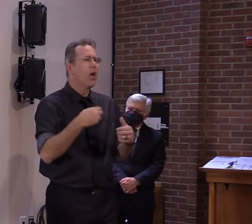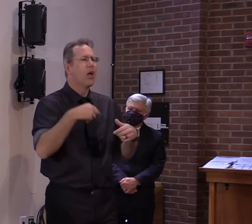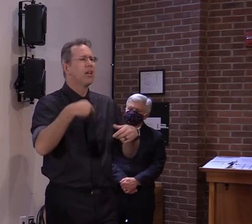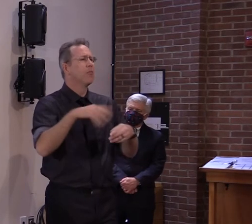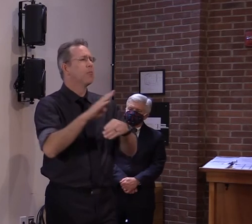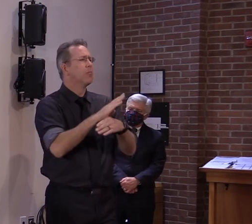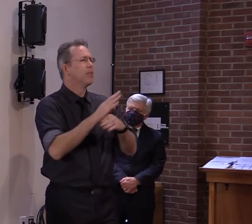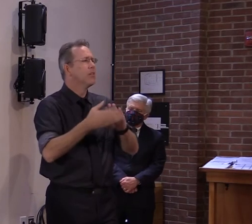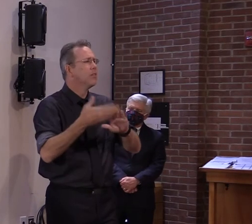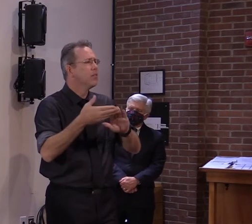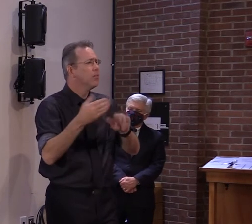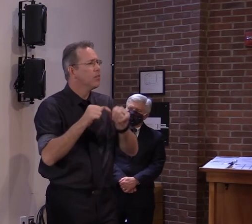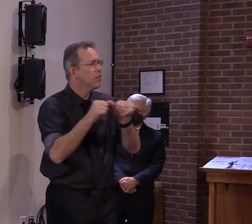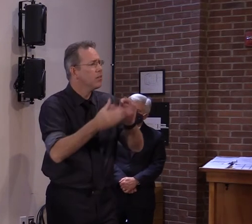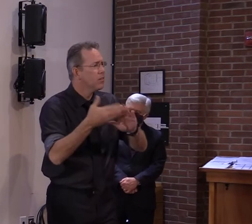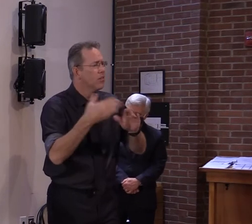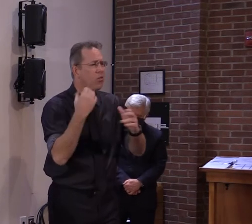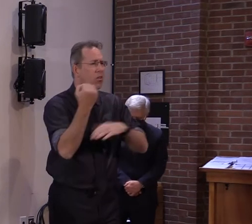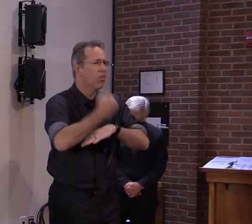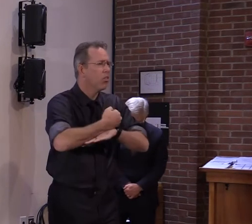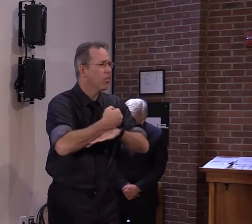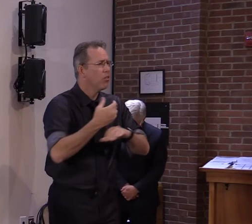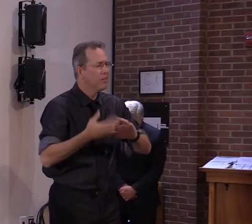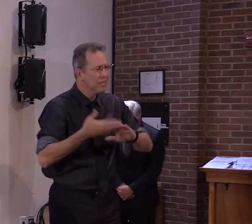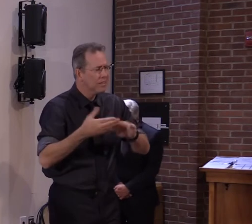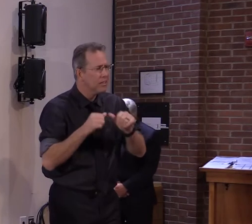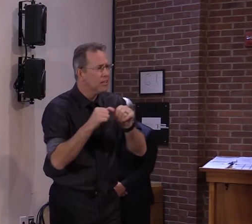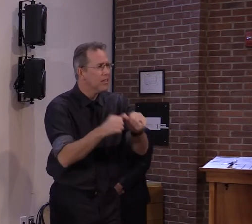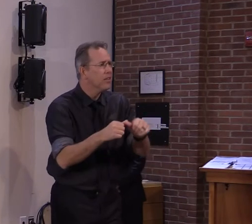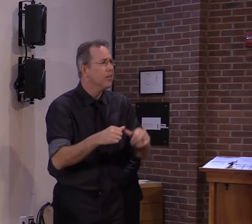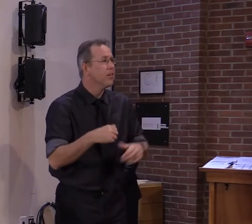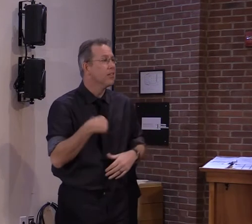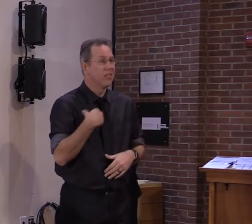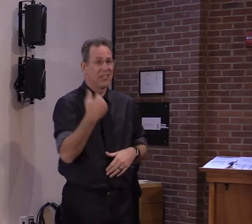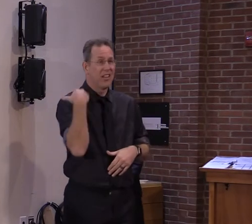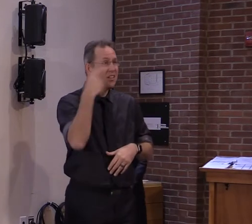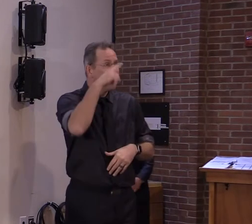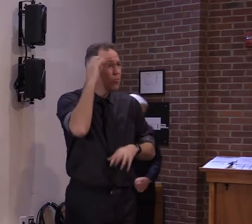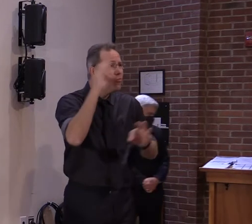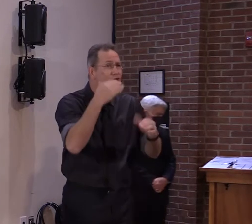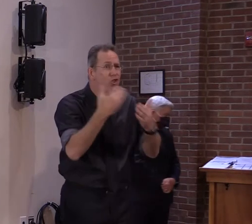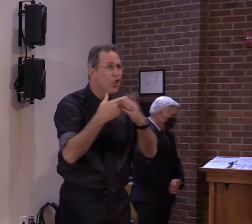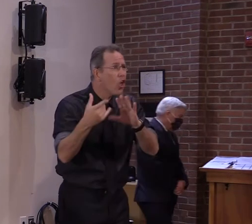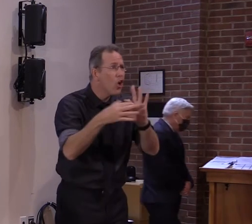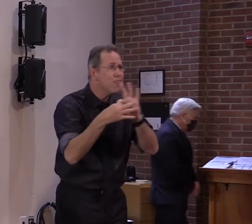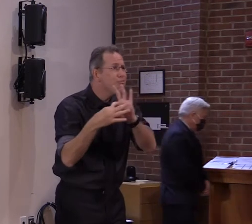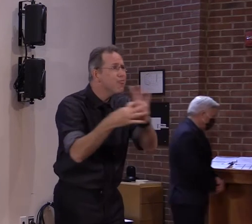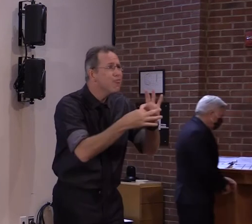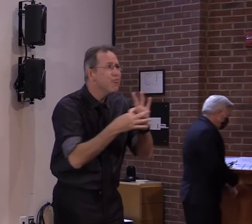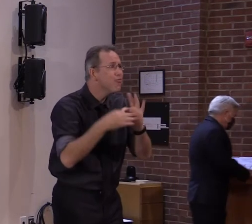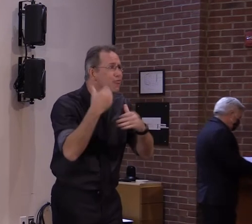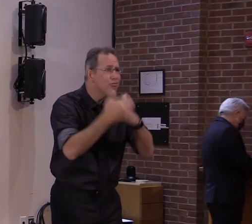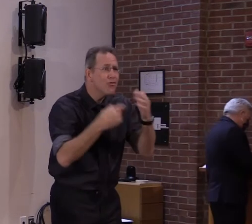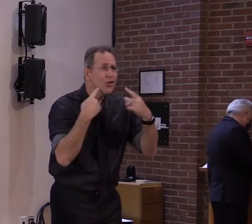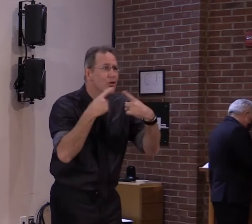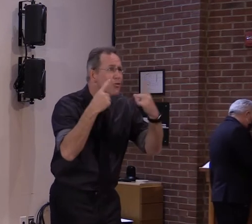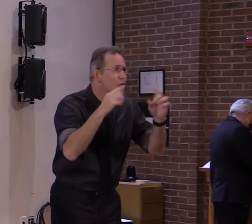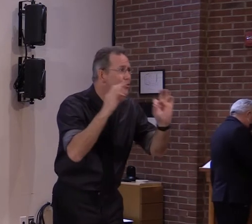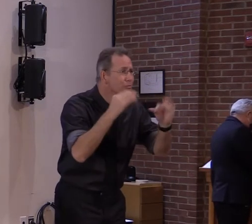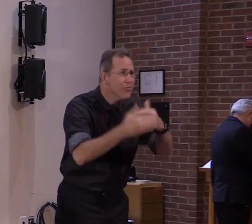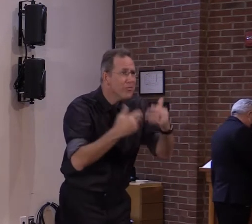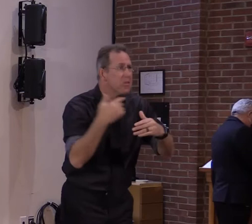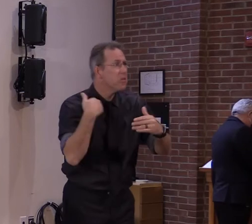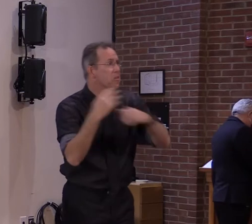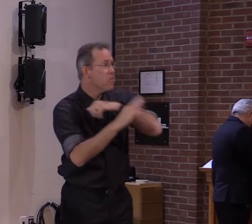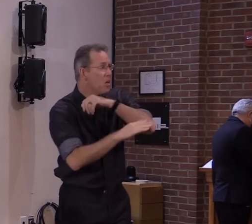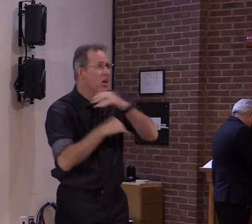can. We've proved that we can do this. We had the economy open up throughout the summer into the fall and with very